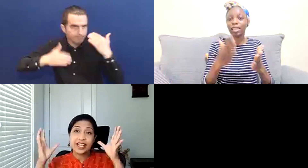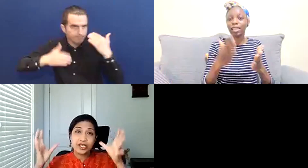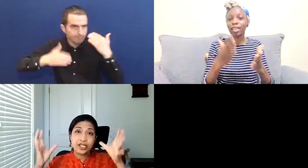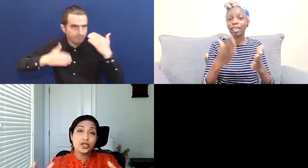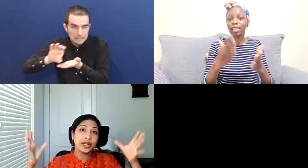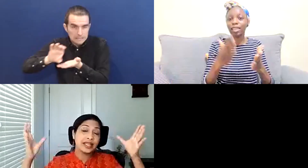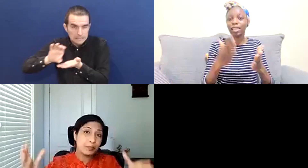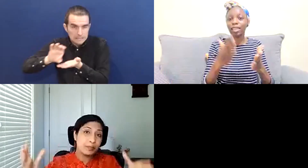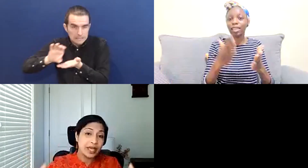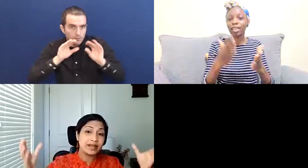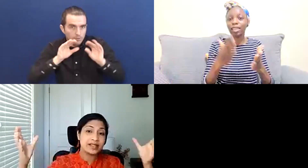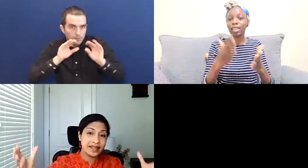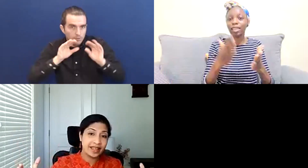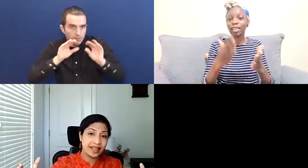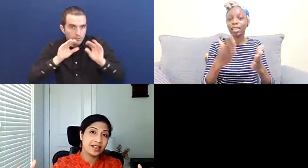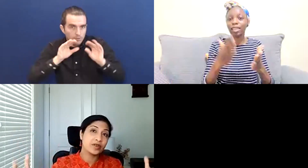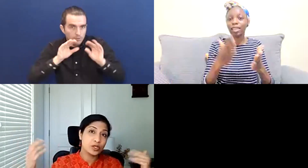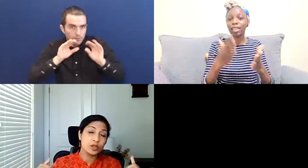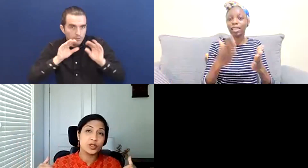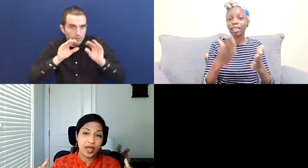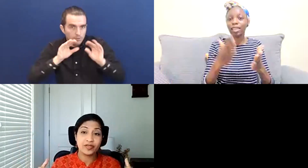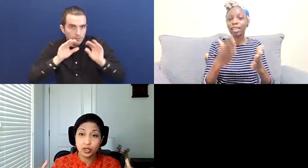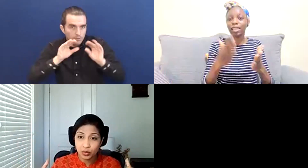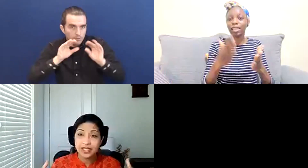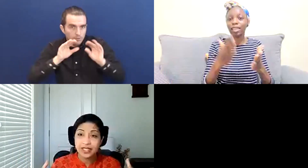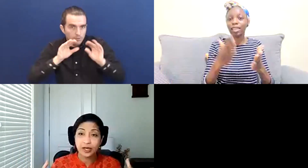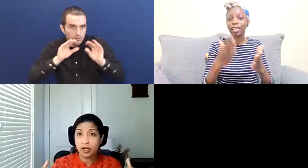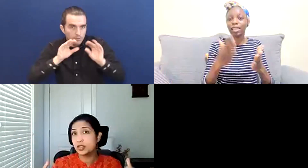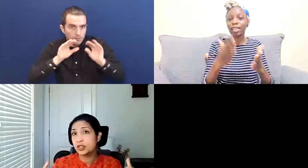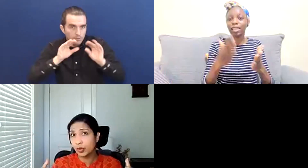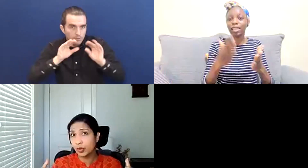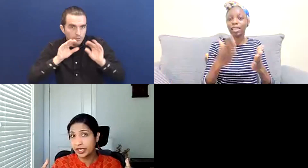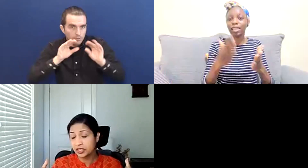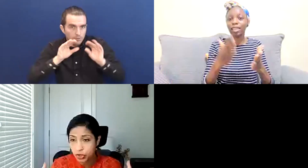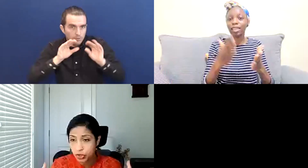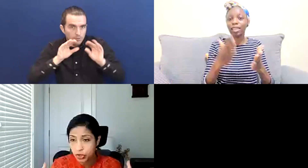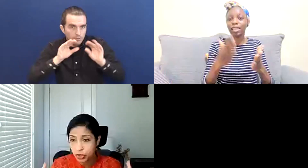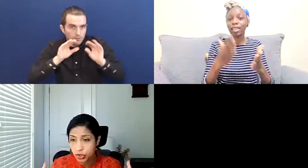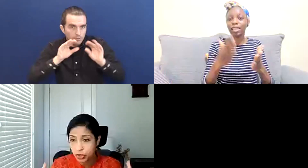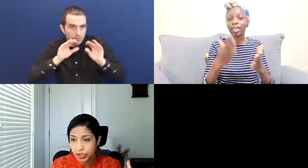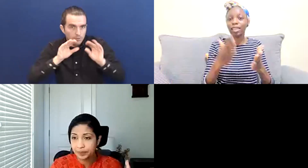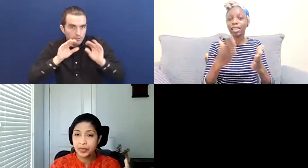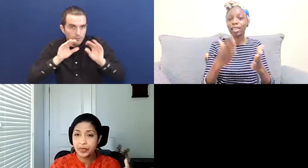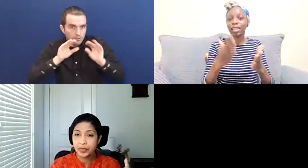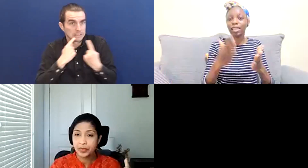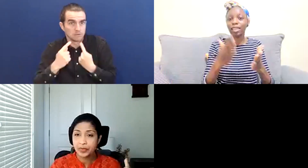learning, is that ensuring that parents and caregivers also have the tools and knowledge to support their children is